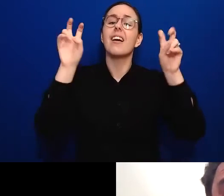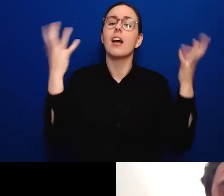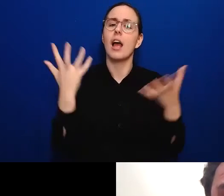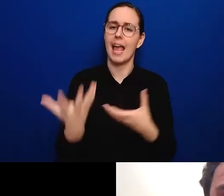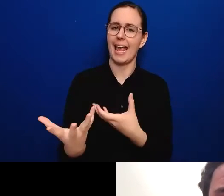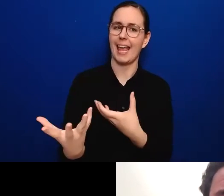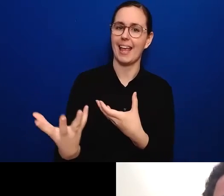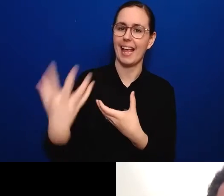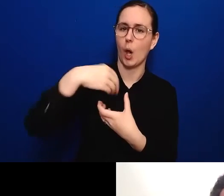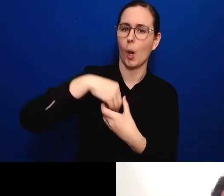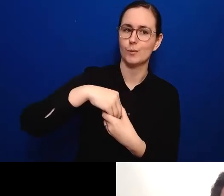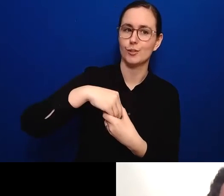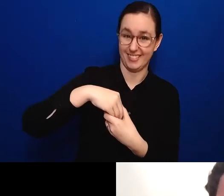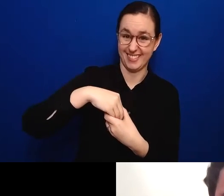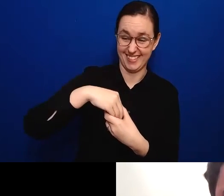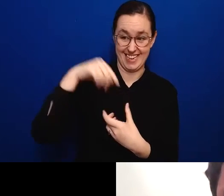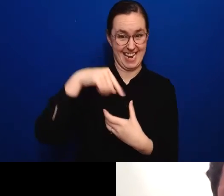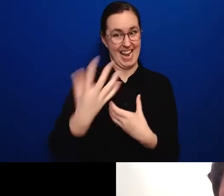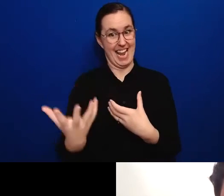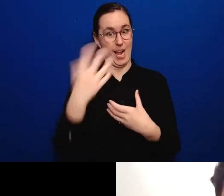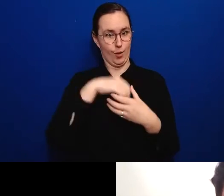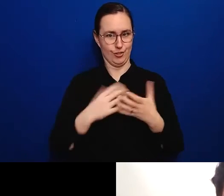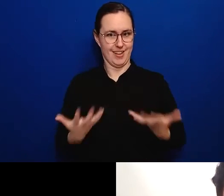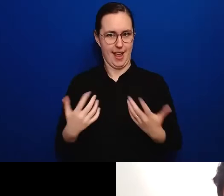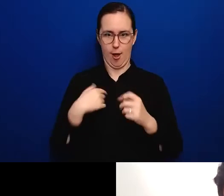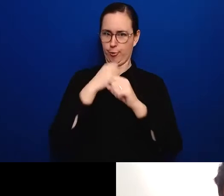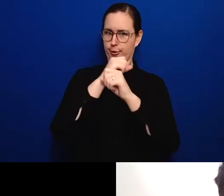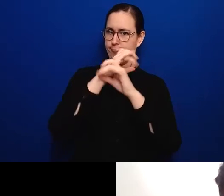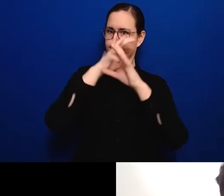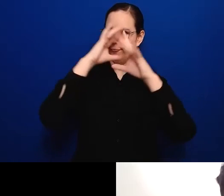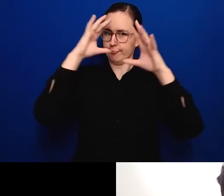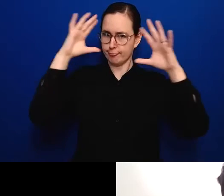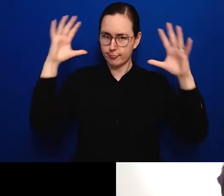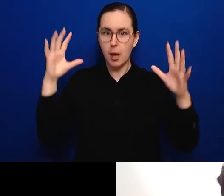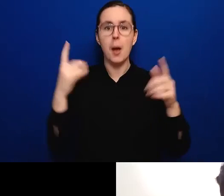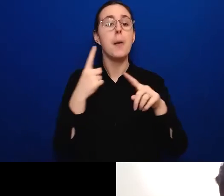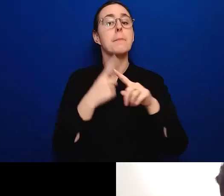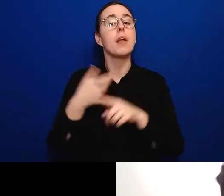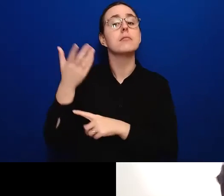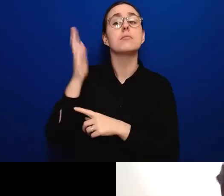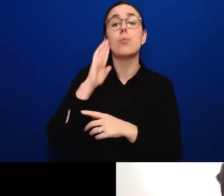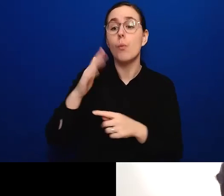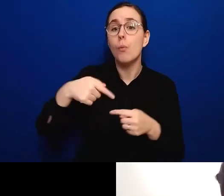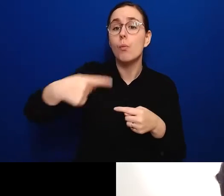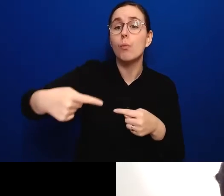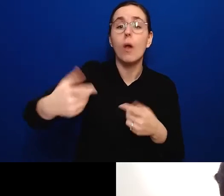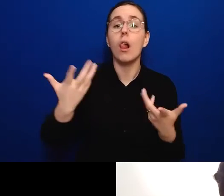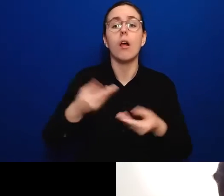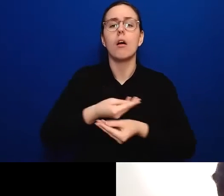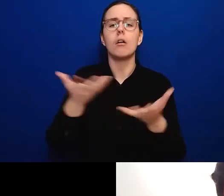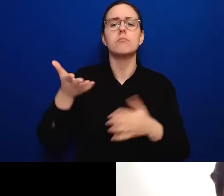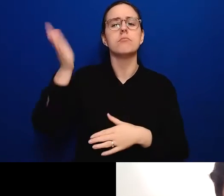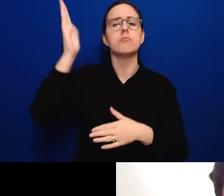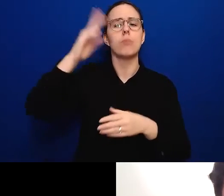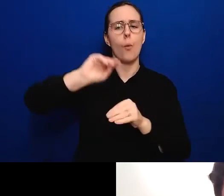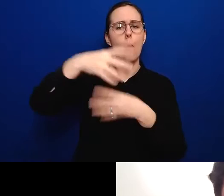And a number of webinars that I have involved in regarding the disability, including youth with disabilities, which is actually increased my capacity. Level 0, level 1.